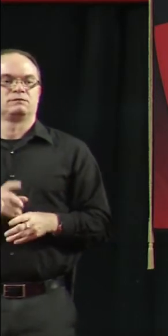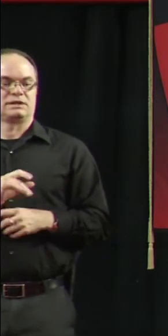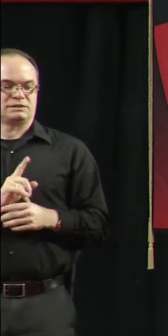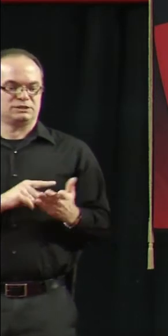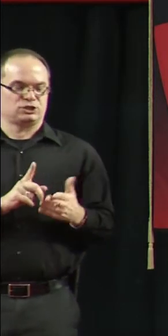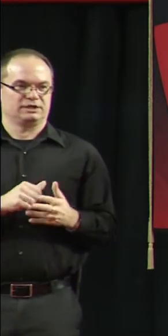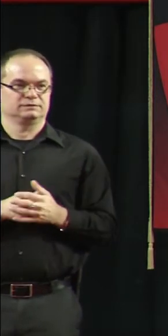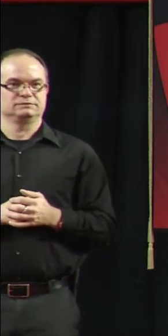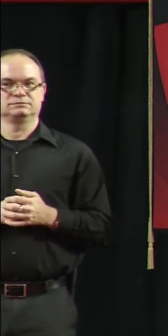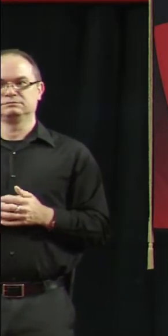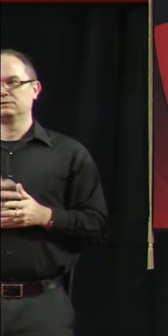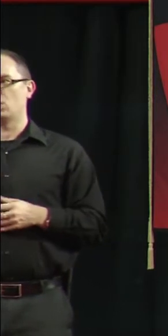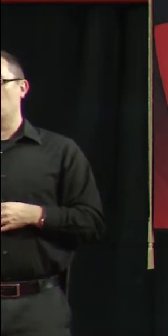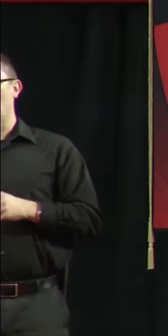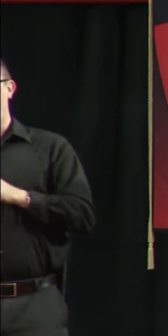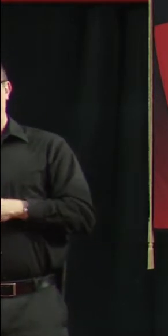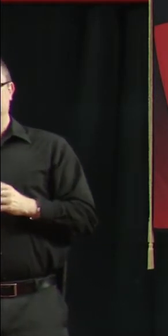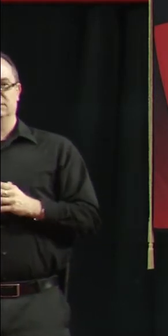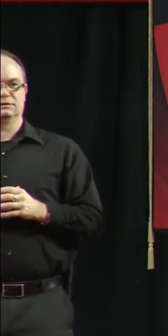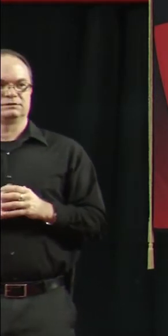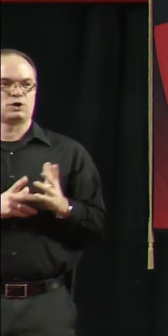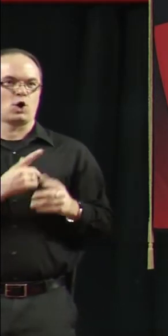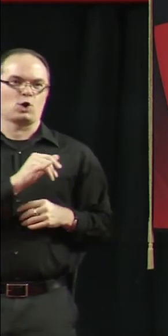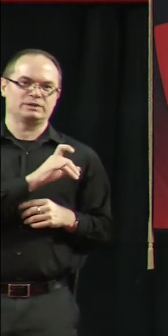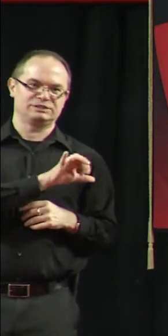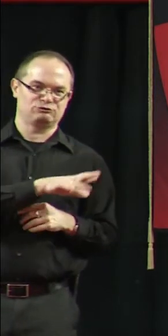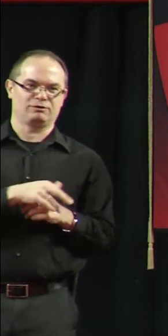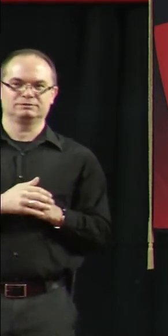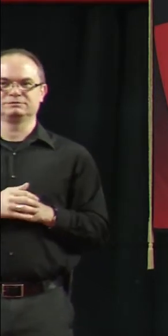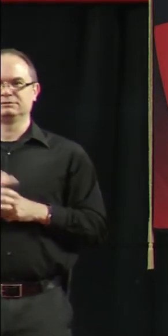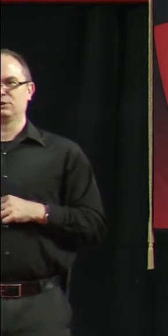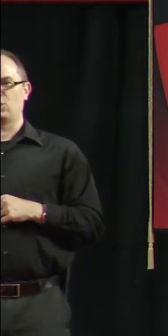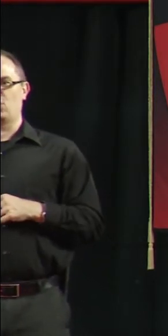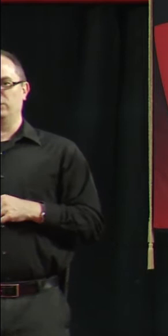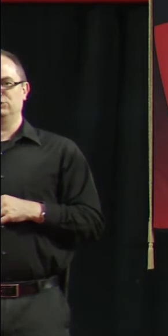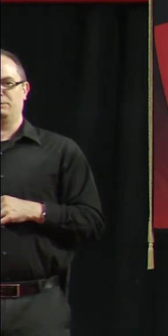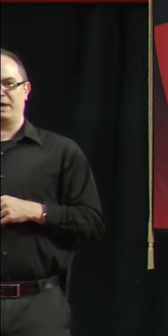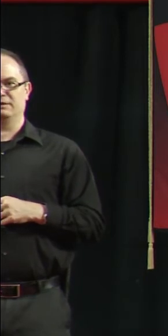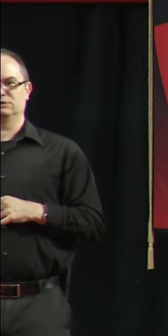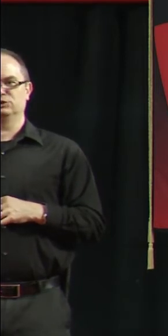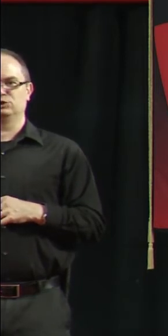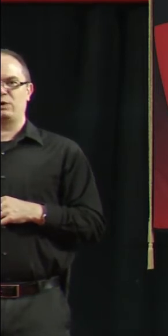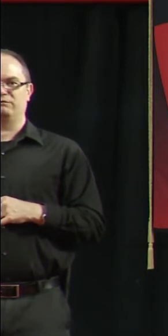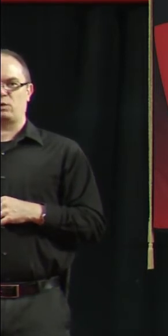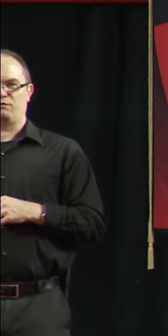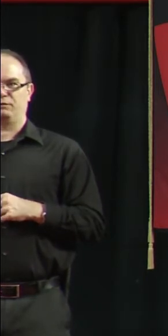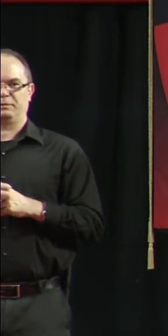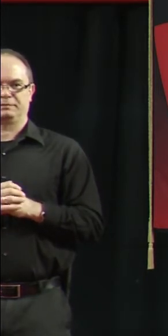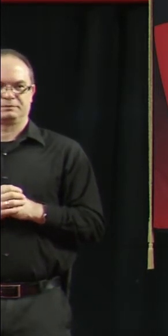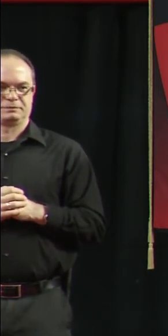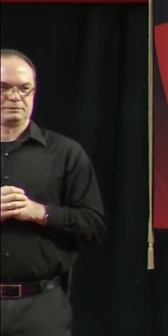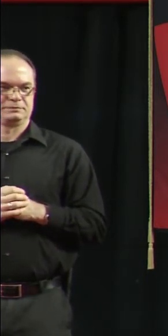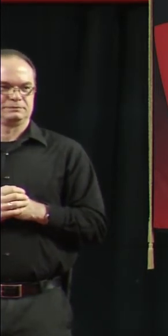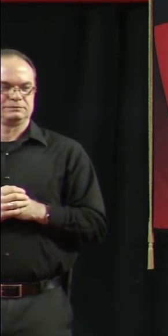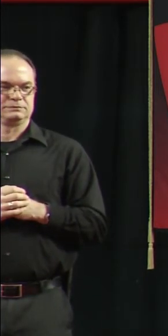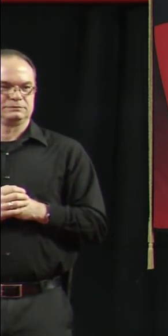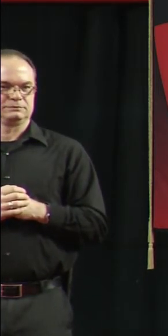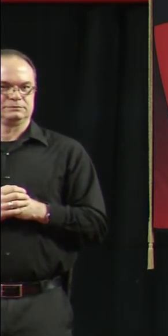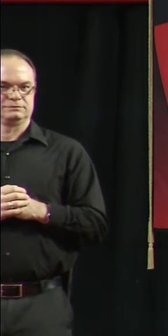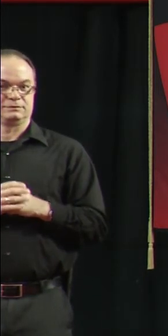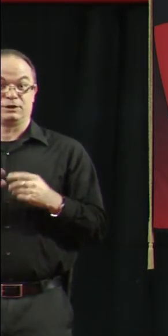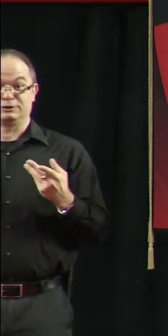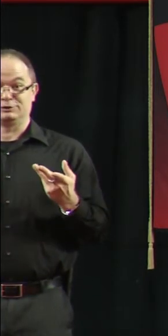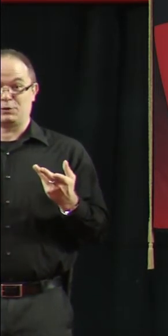check, go Atlas, go Centaur, go GPS to F12. So in